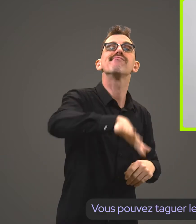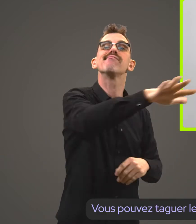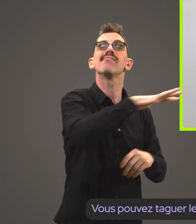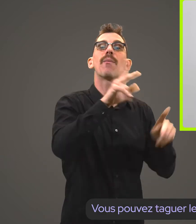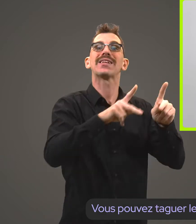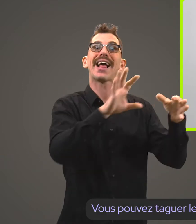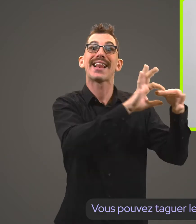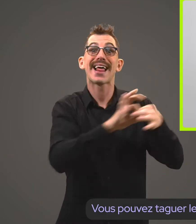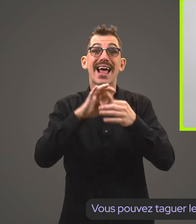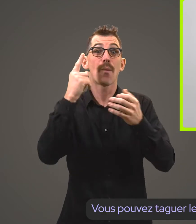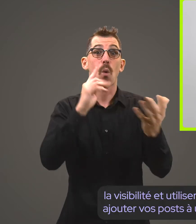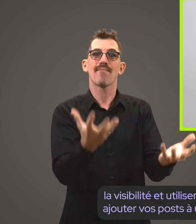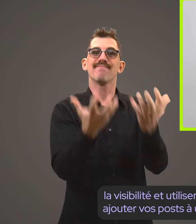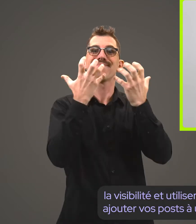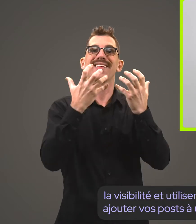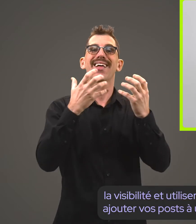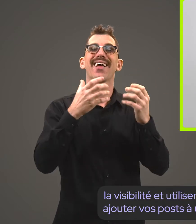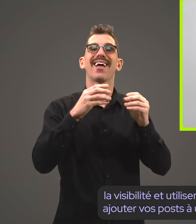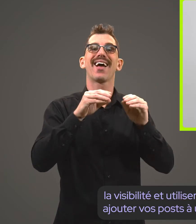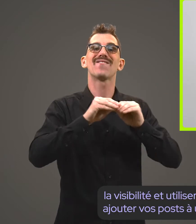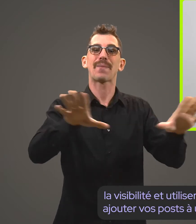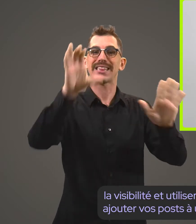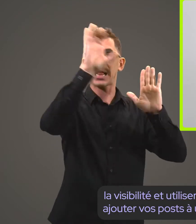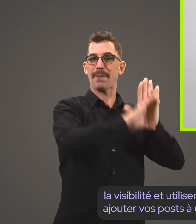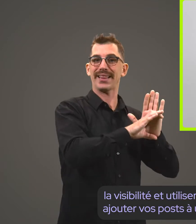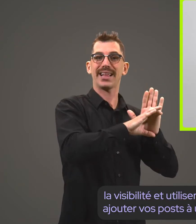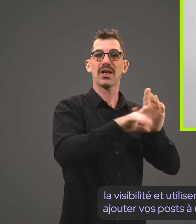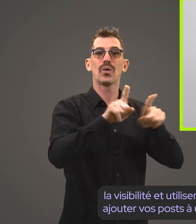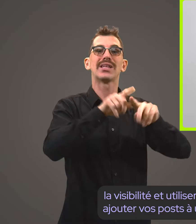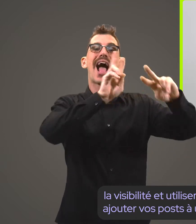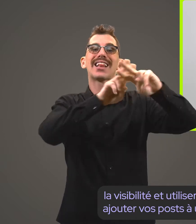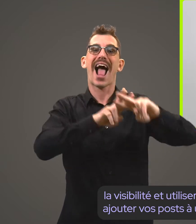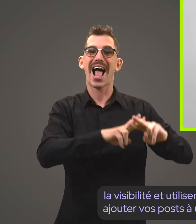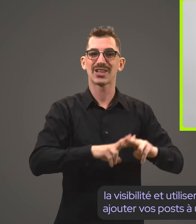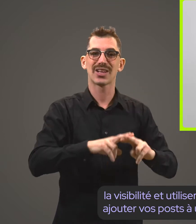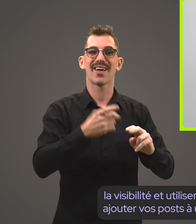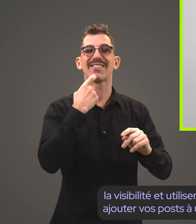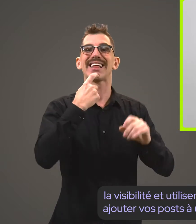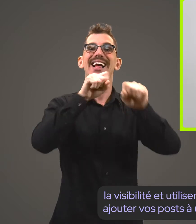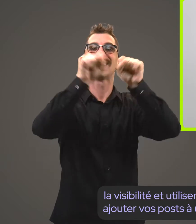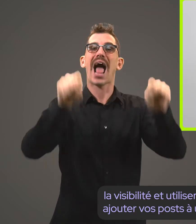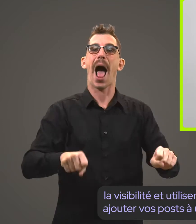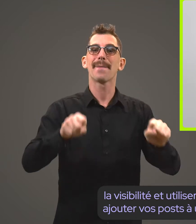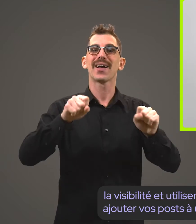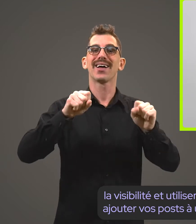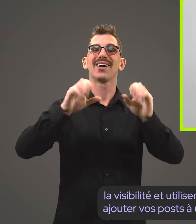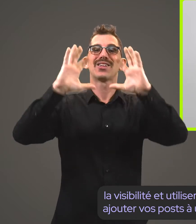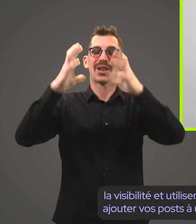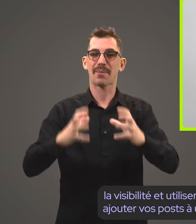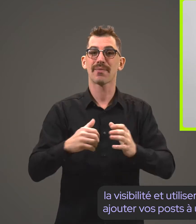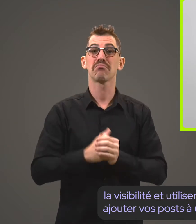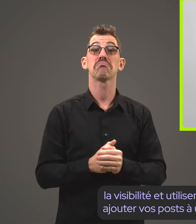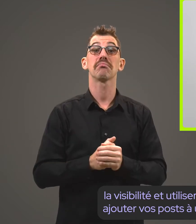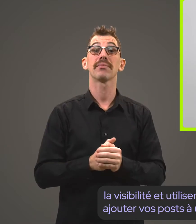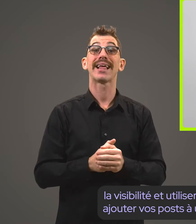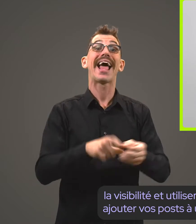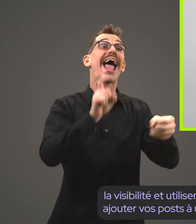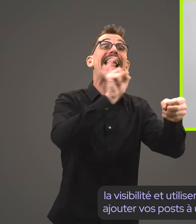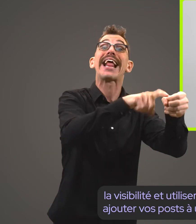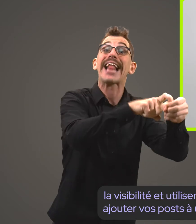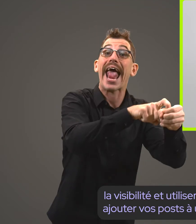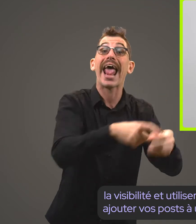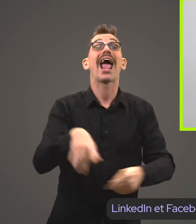key actors to increase visibility, and use hashtags to create or add your post to a classification